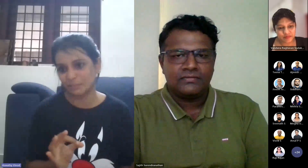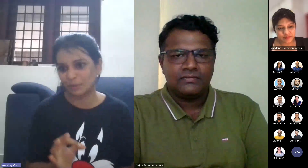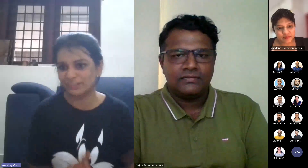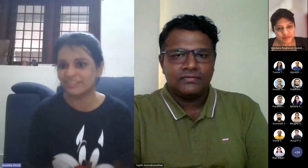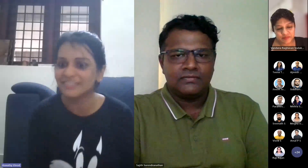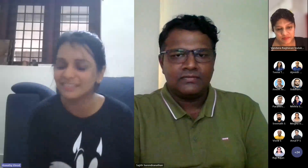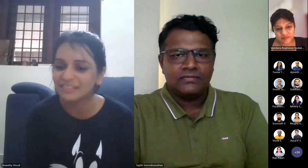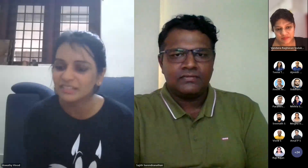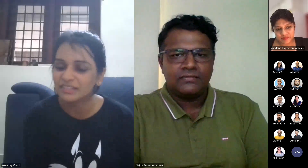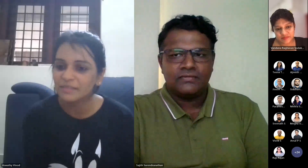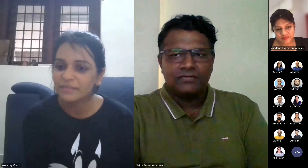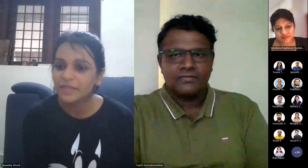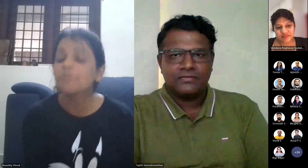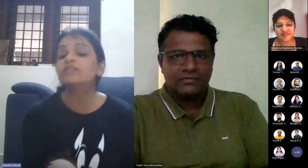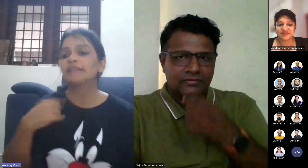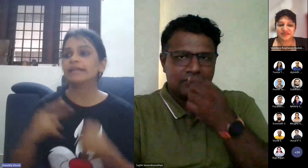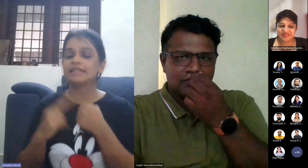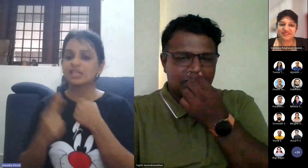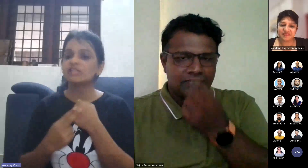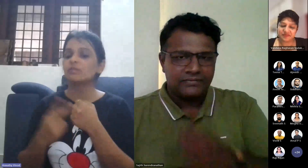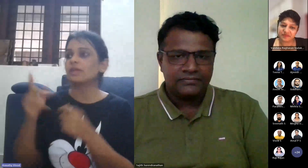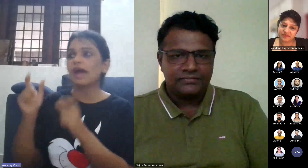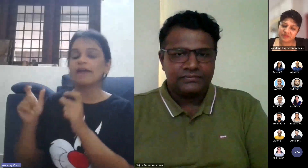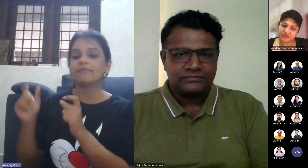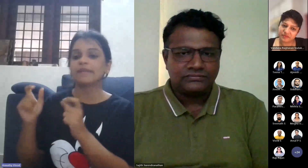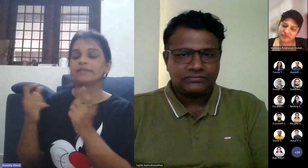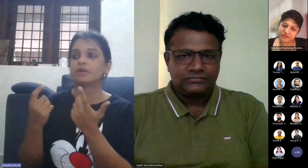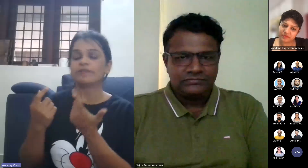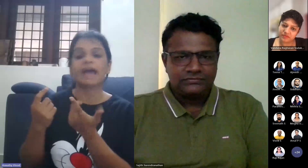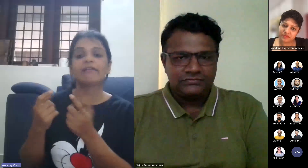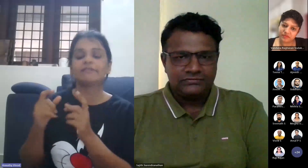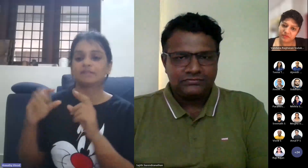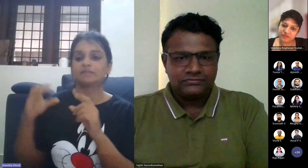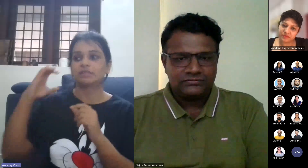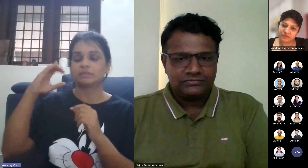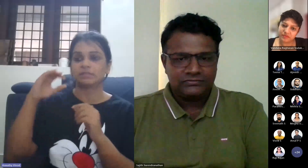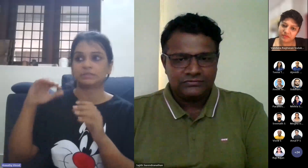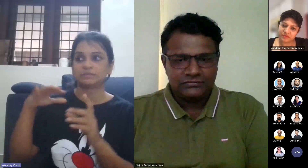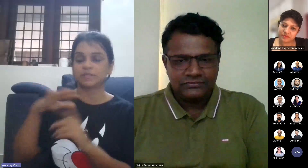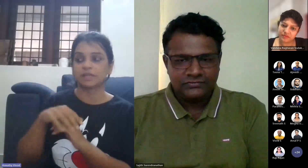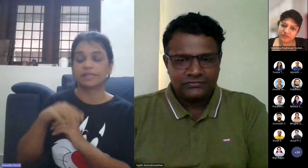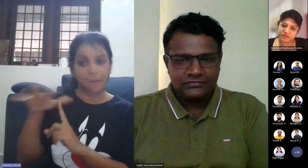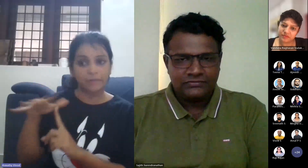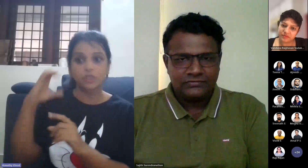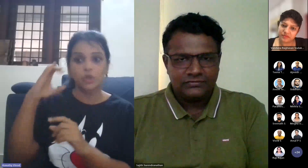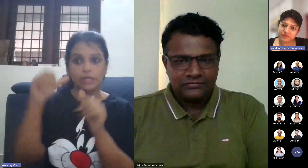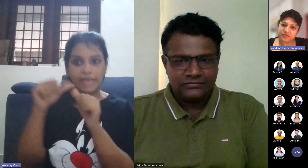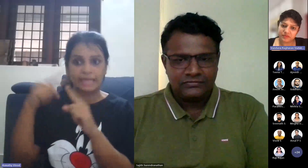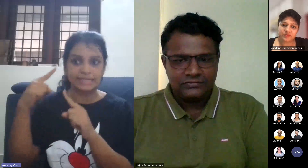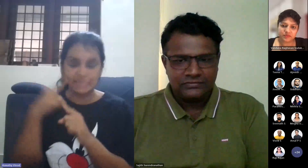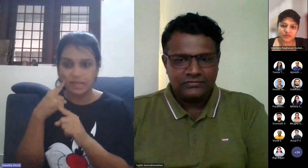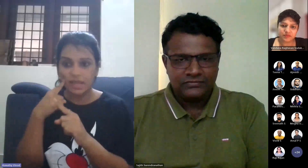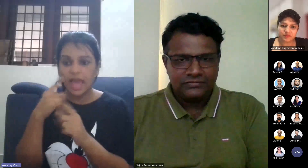outside that is important. Because at Niche, we have met a lot. We have a department